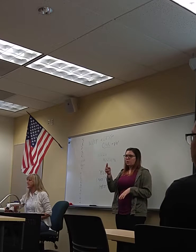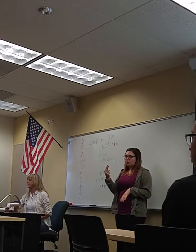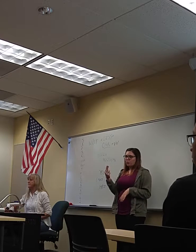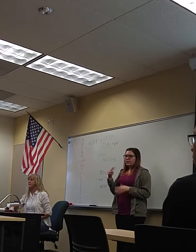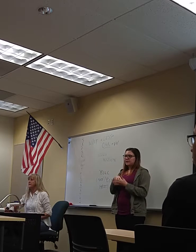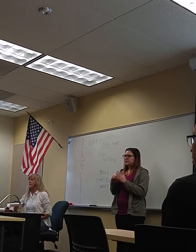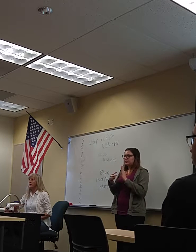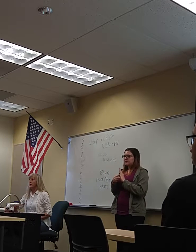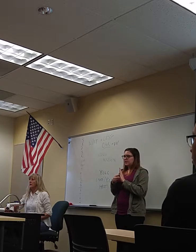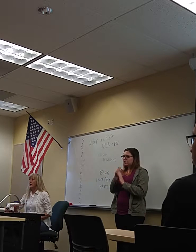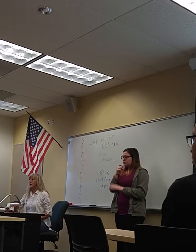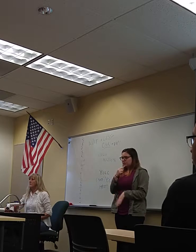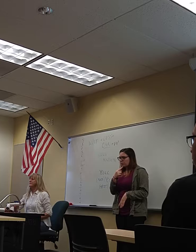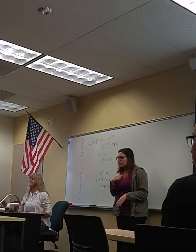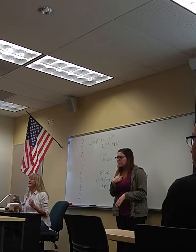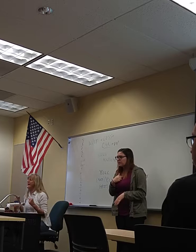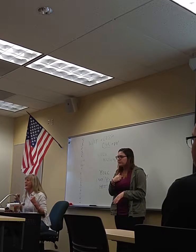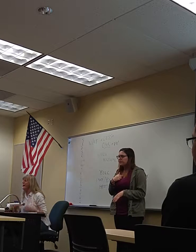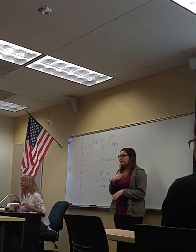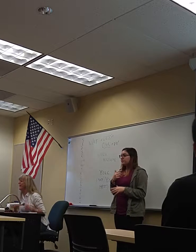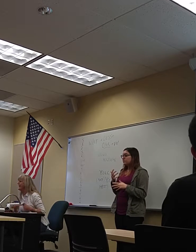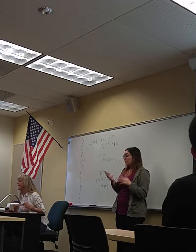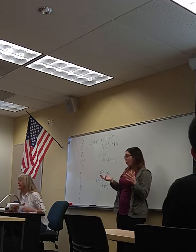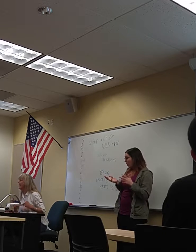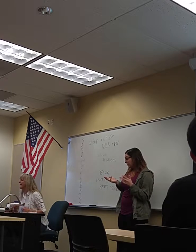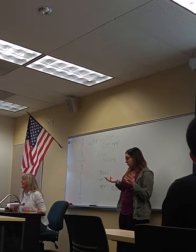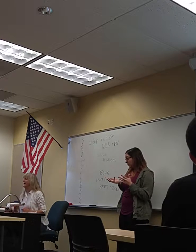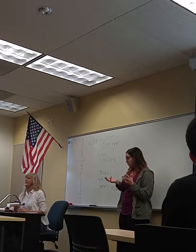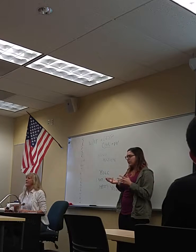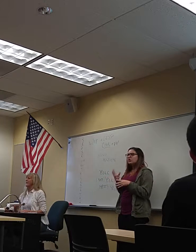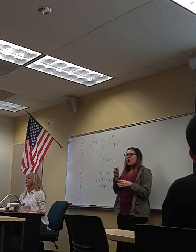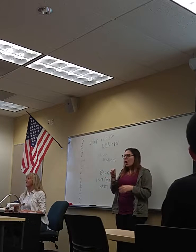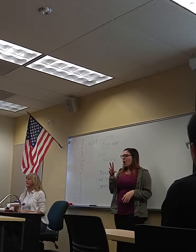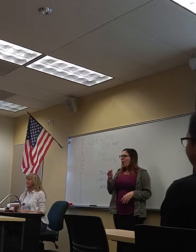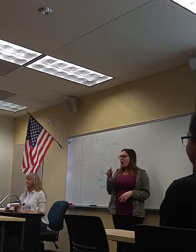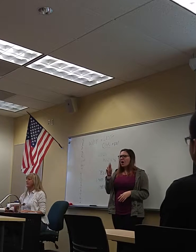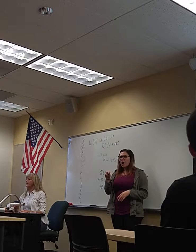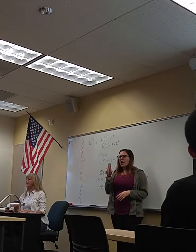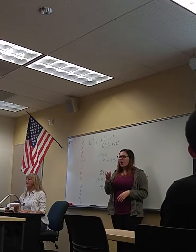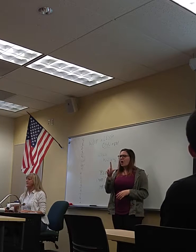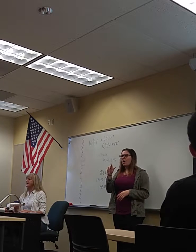disappoint me. We can. No, Alana! Look, the WH goes